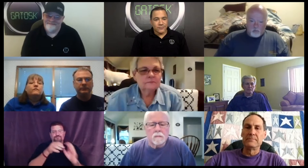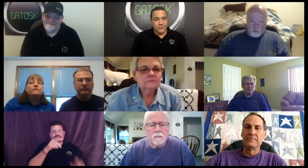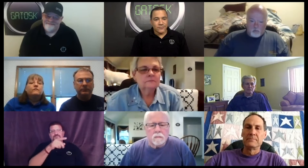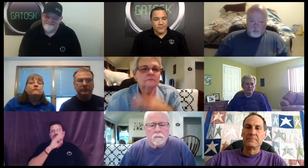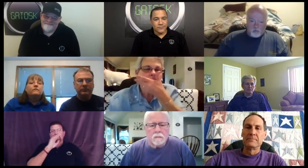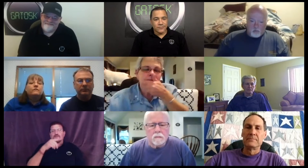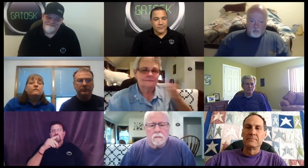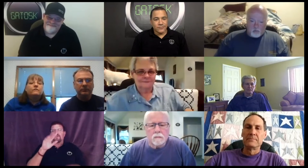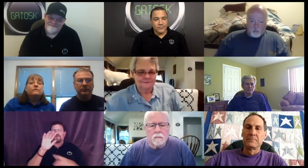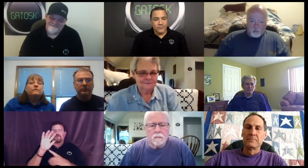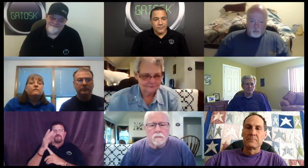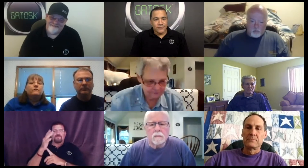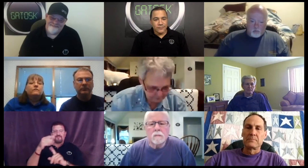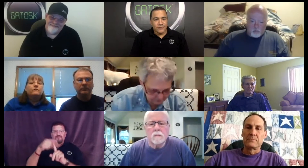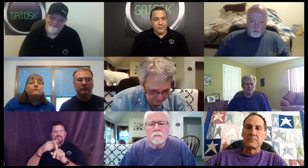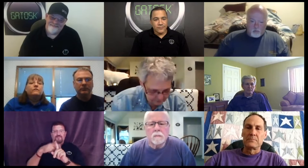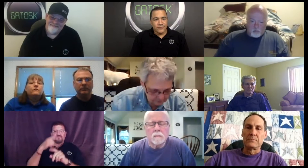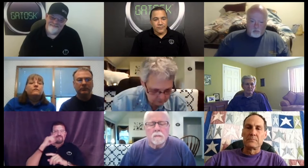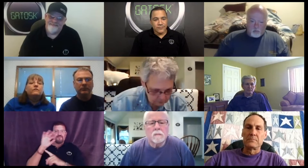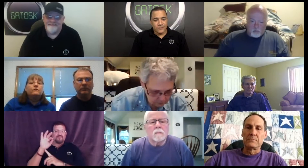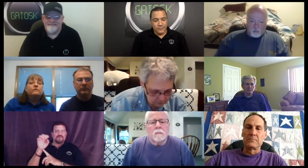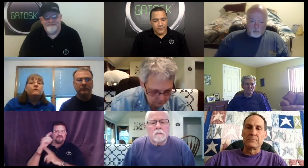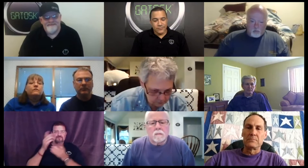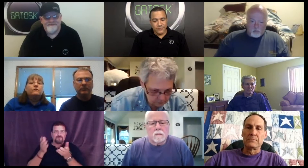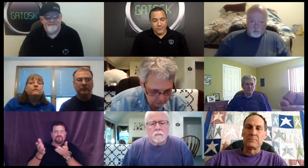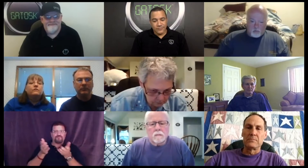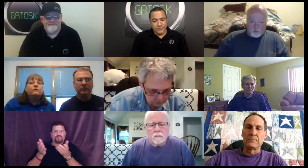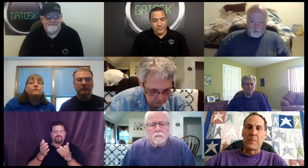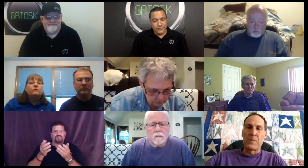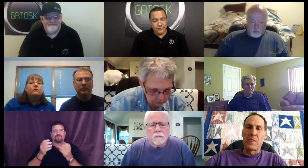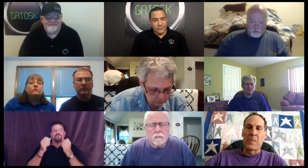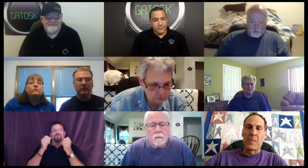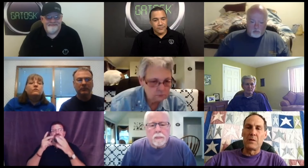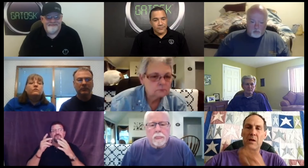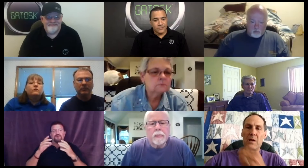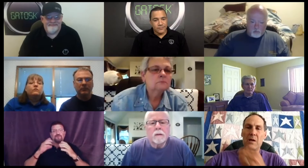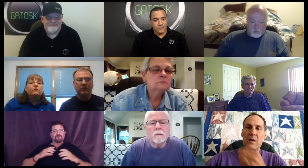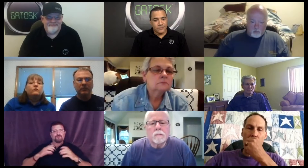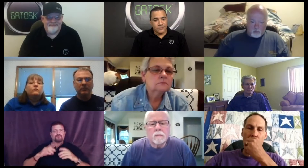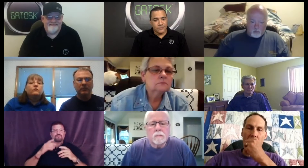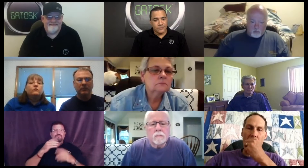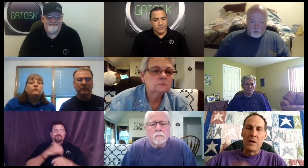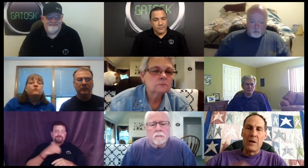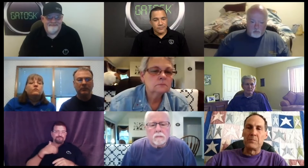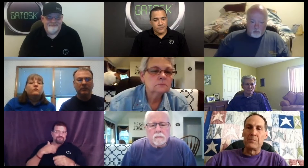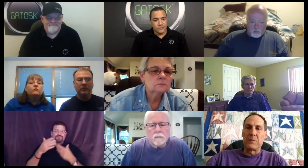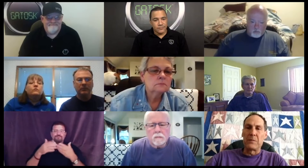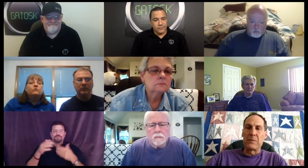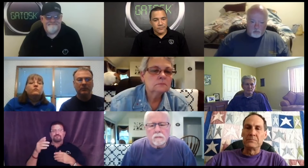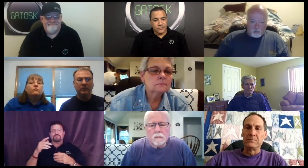Yeah, mine's a little bit related to like the $5 fee, for service. A lot of the customers, members,